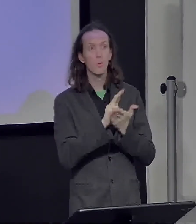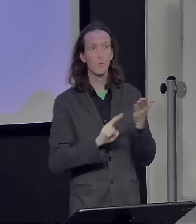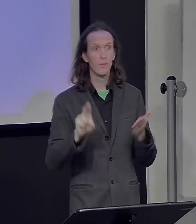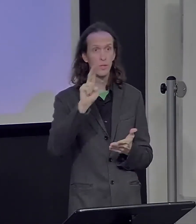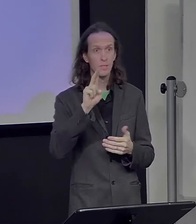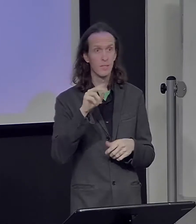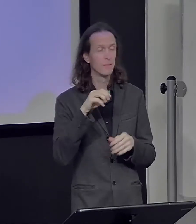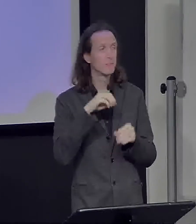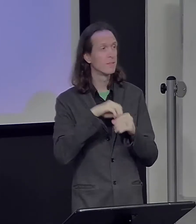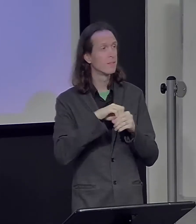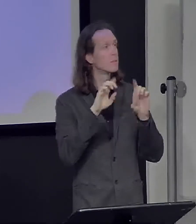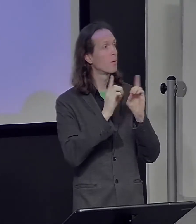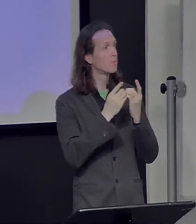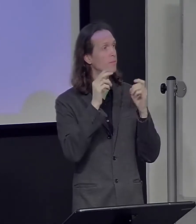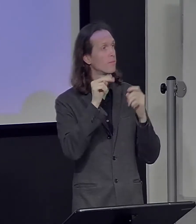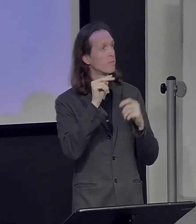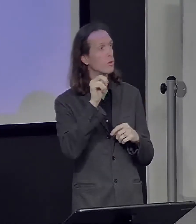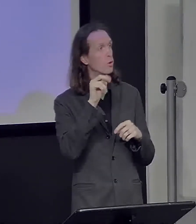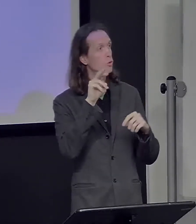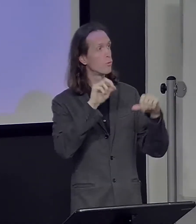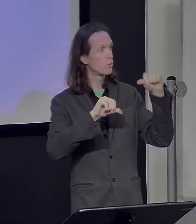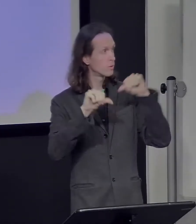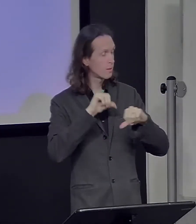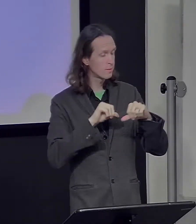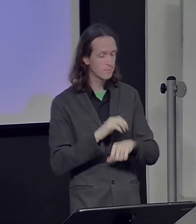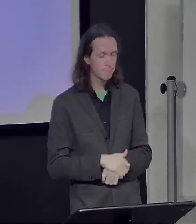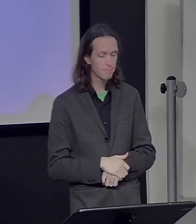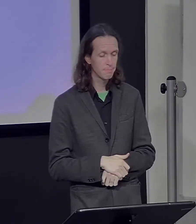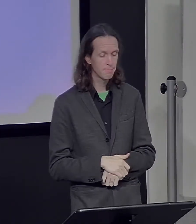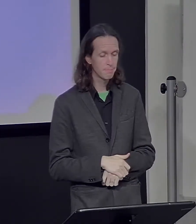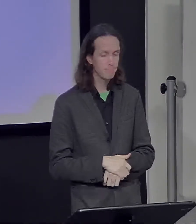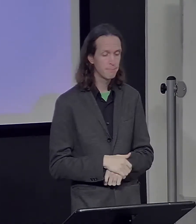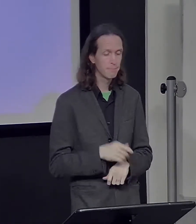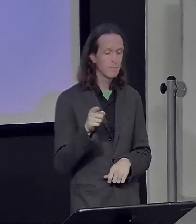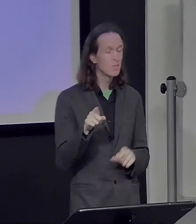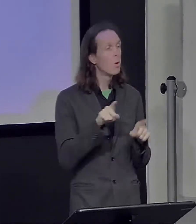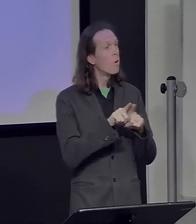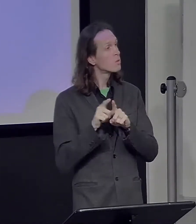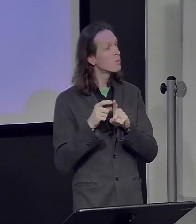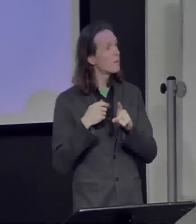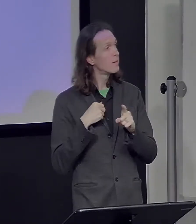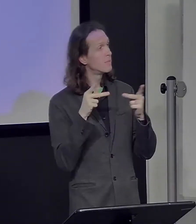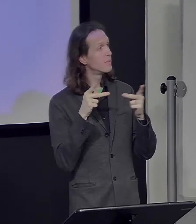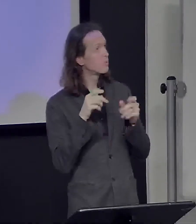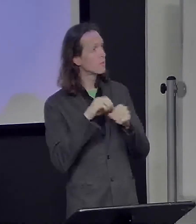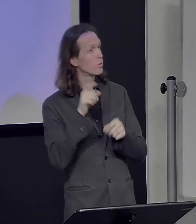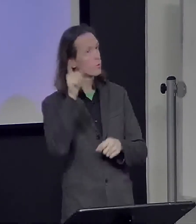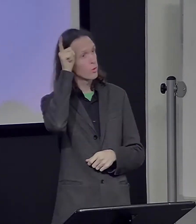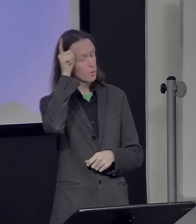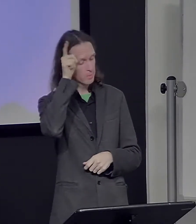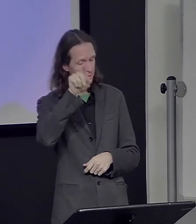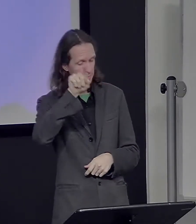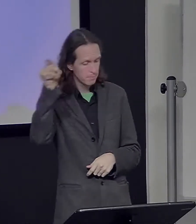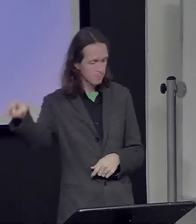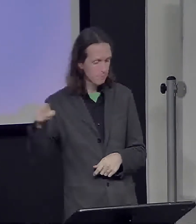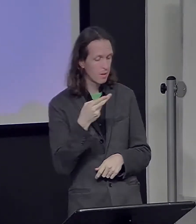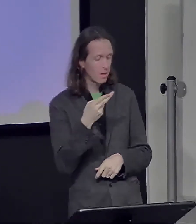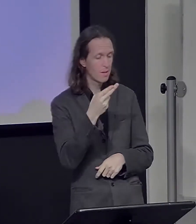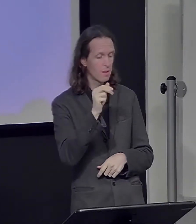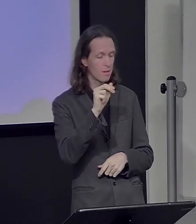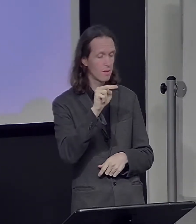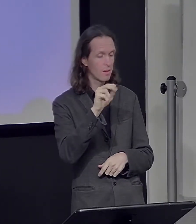So Dr. Rauschecker is a professor at Georgetown University, and he also has a